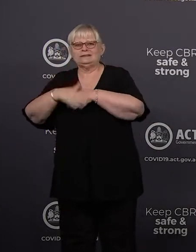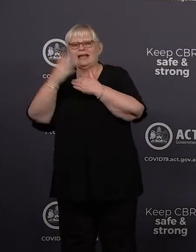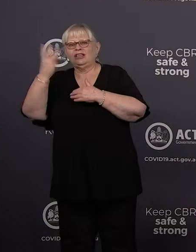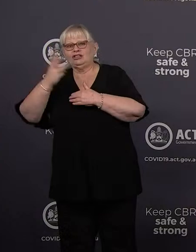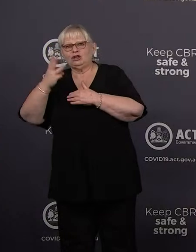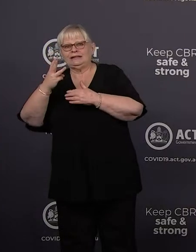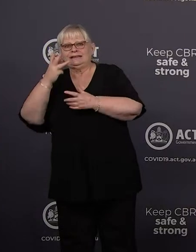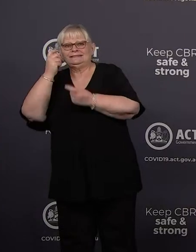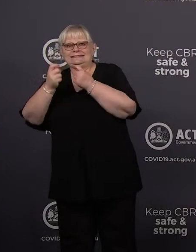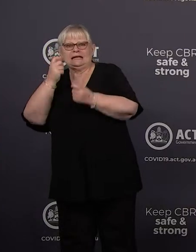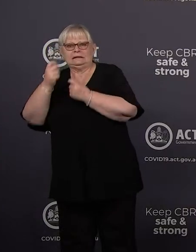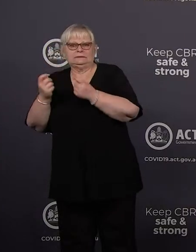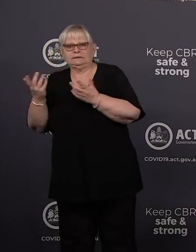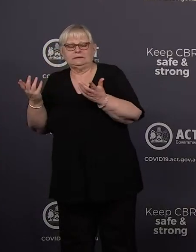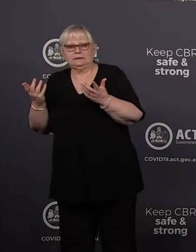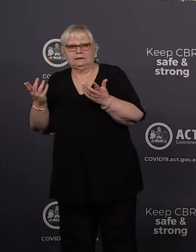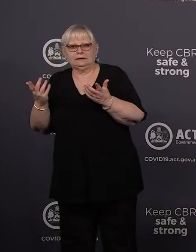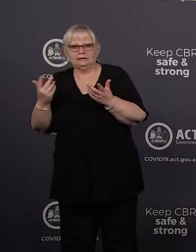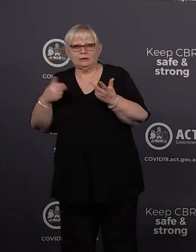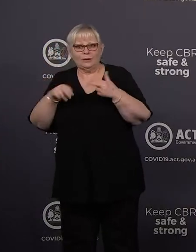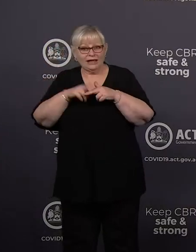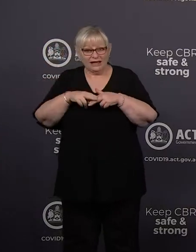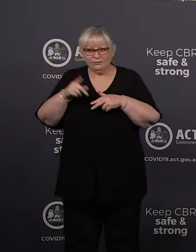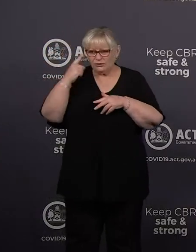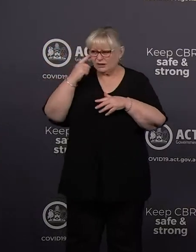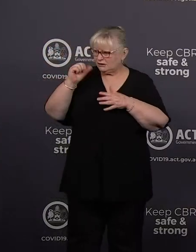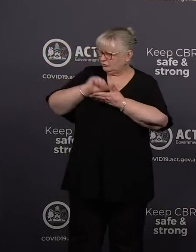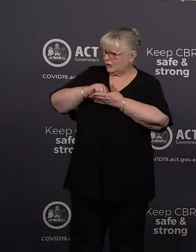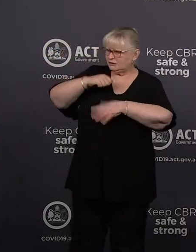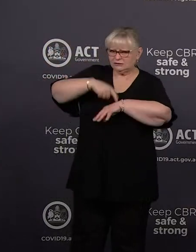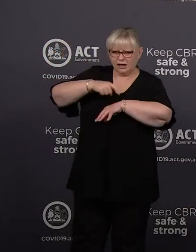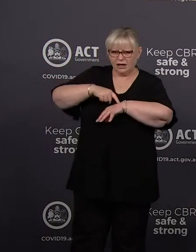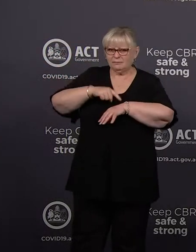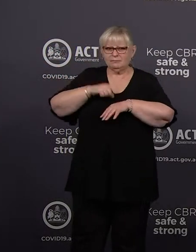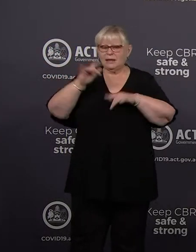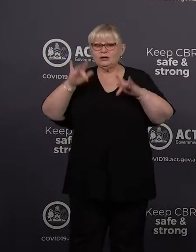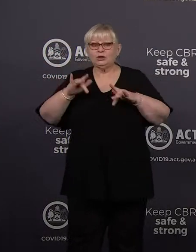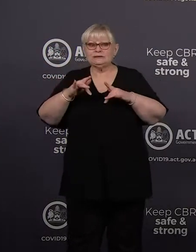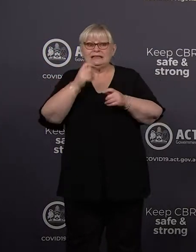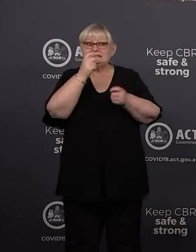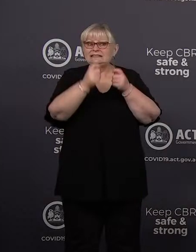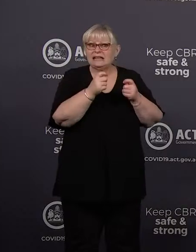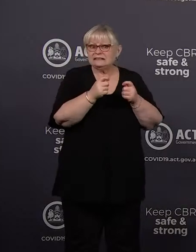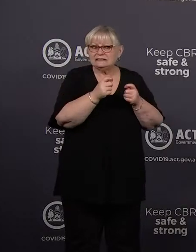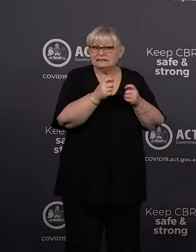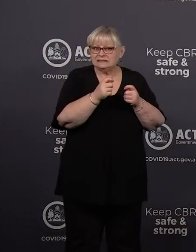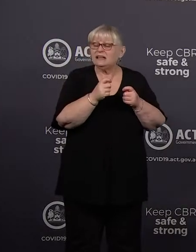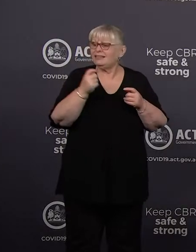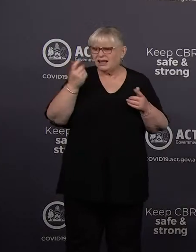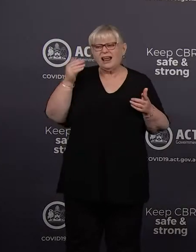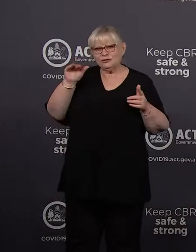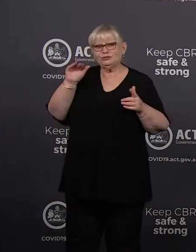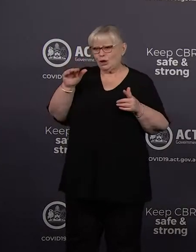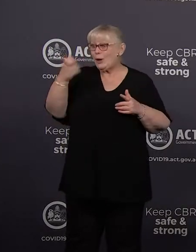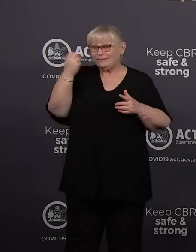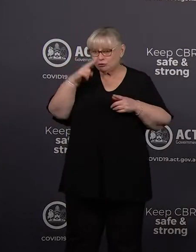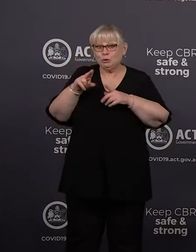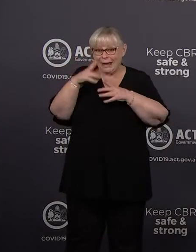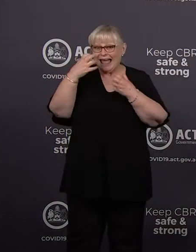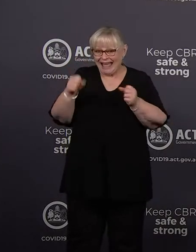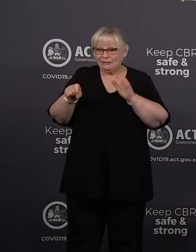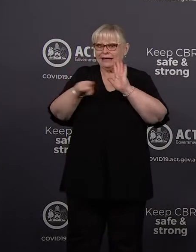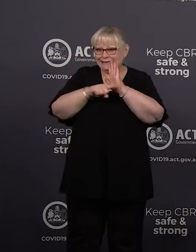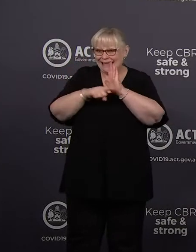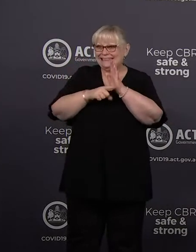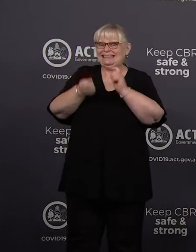in quarantine and you think that it's time for you to be released, but you haven't done your test, just a reminder that you actually have to have a